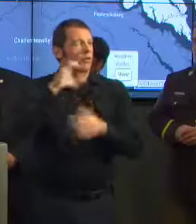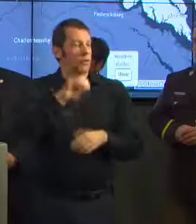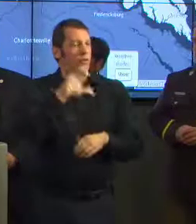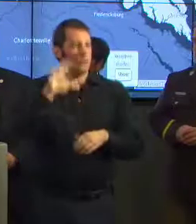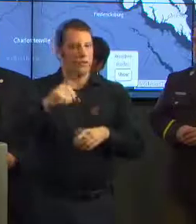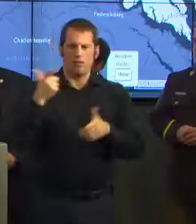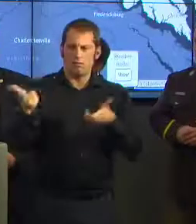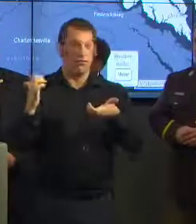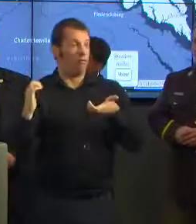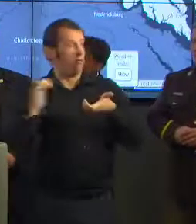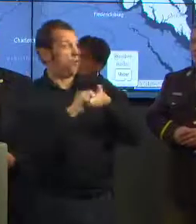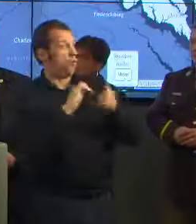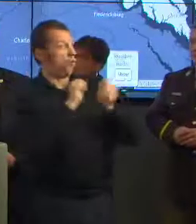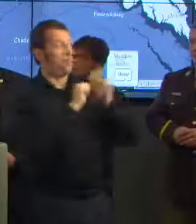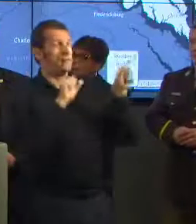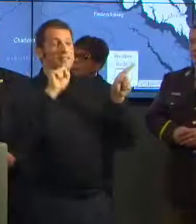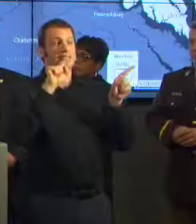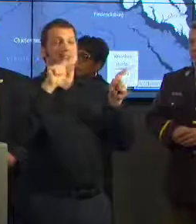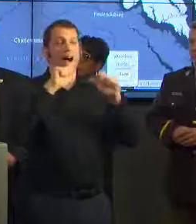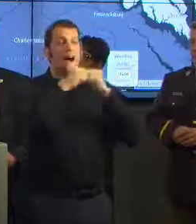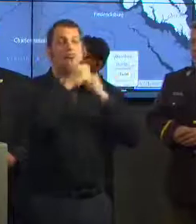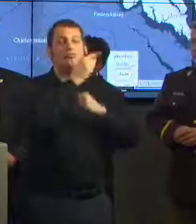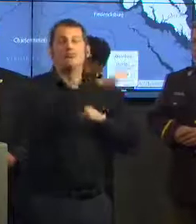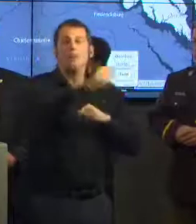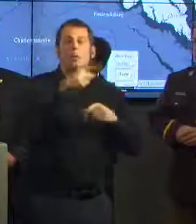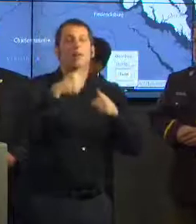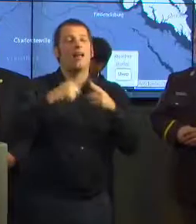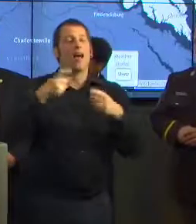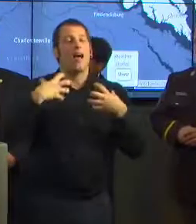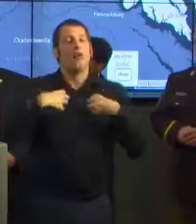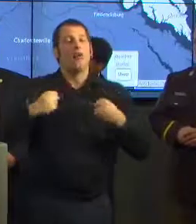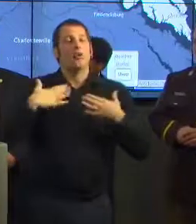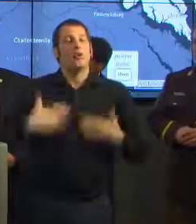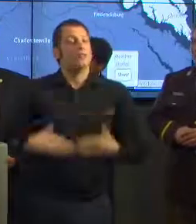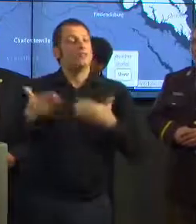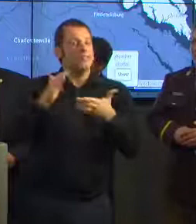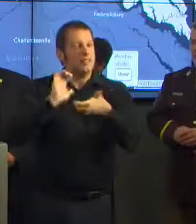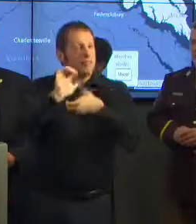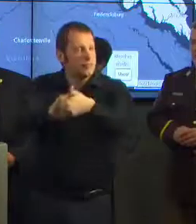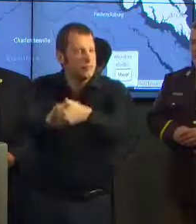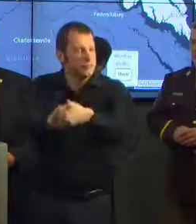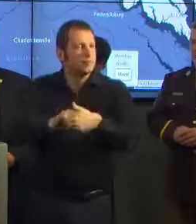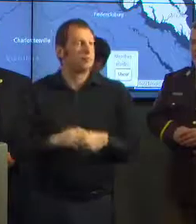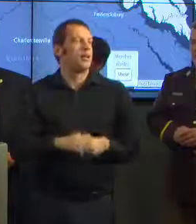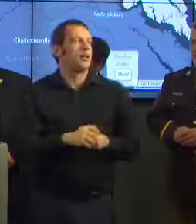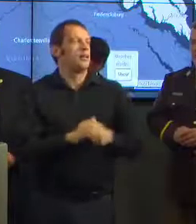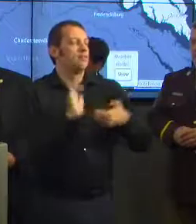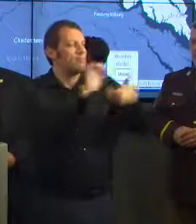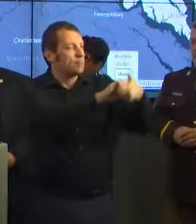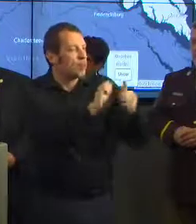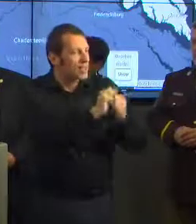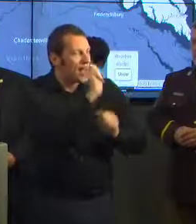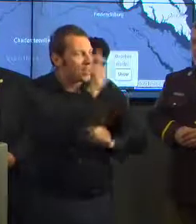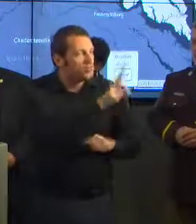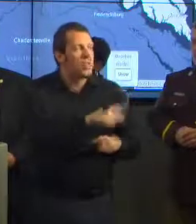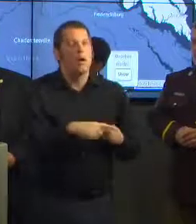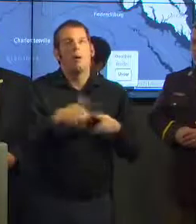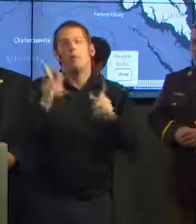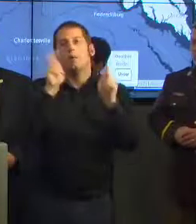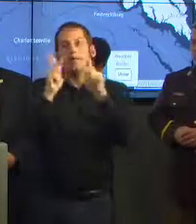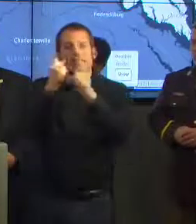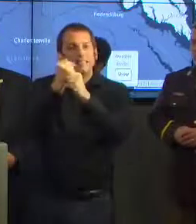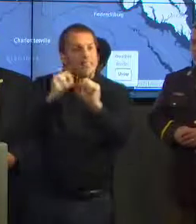including our Health and Human Services, education, and public safety entities. We tasked them